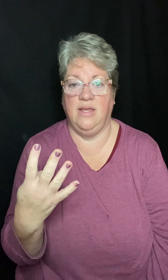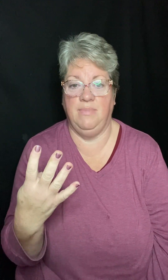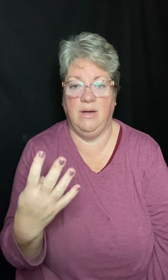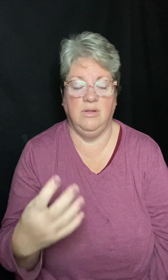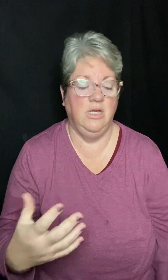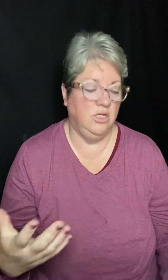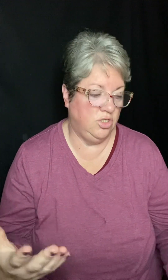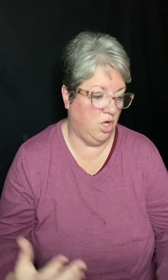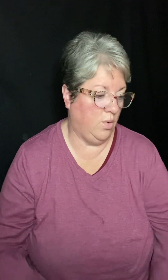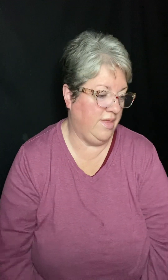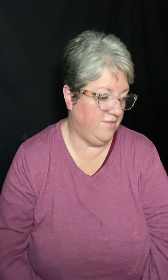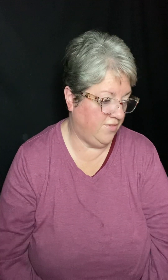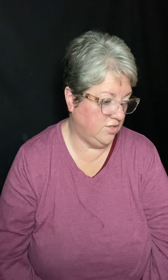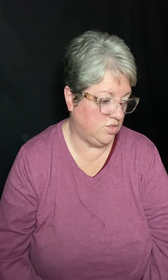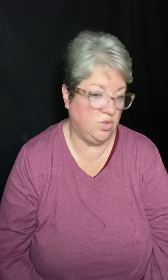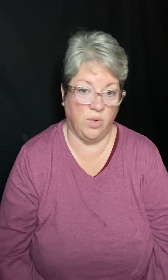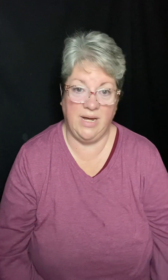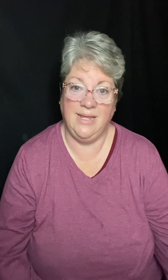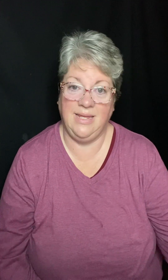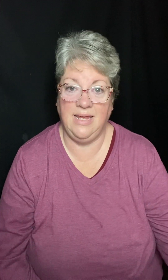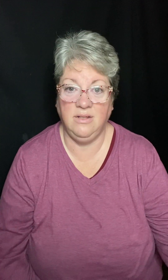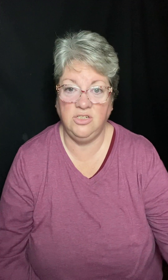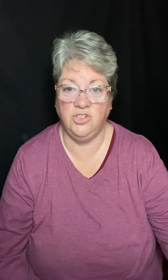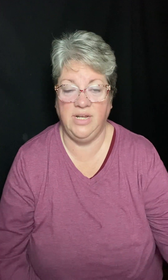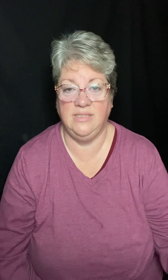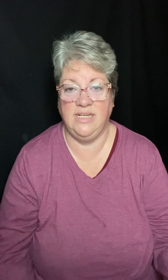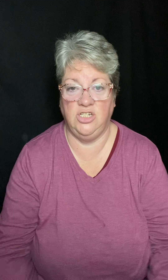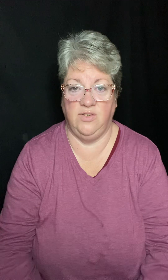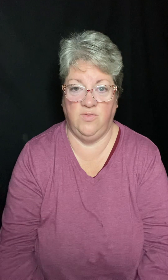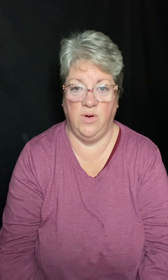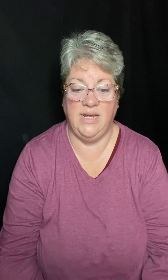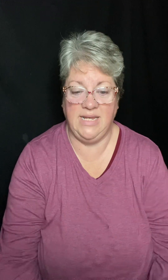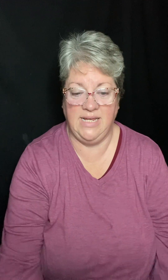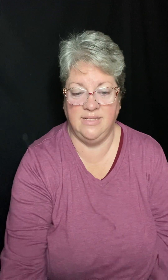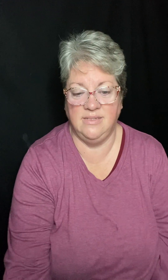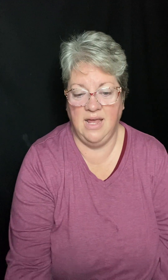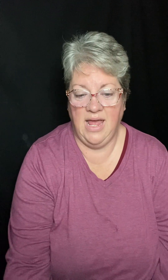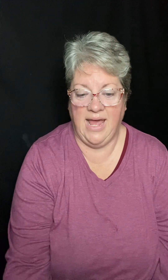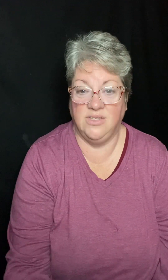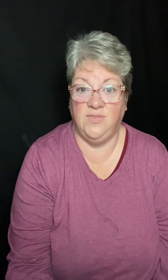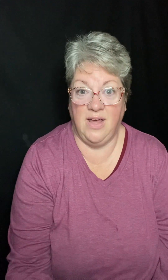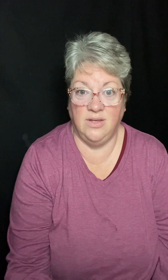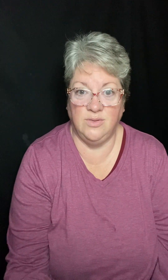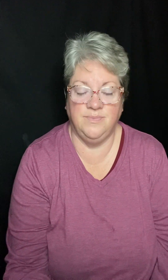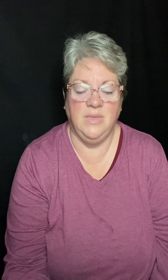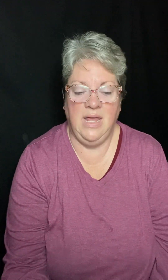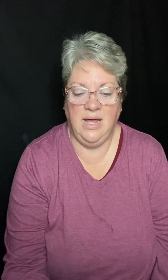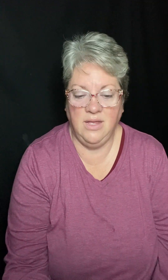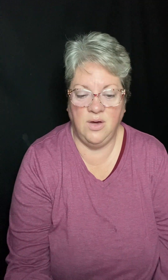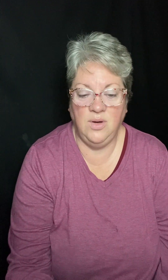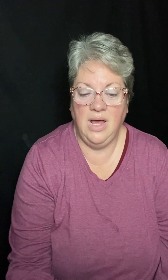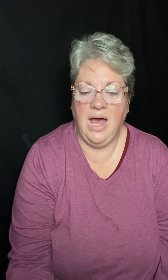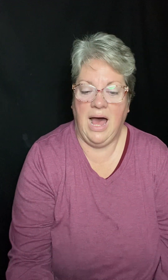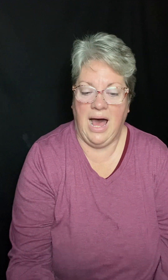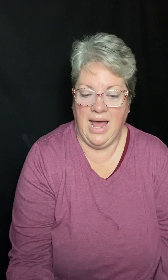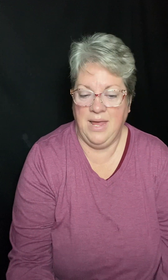about. So in the first story, the English translation for it is as follows. Hello, I am